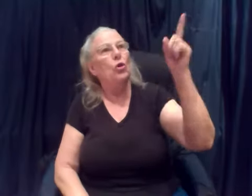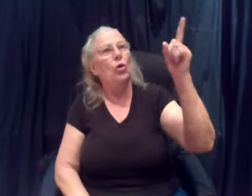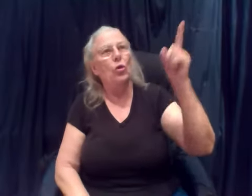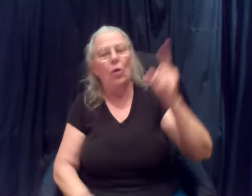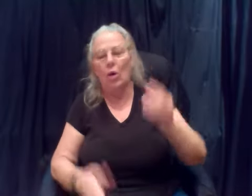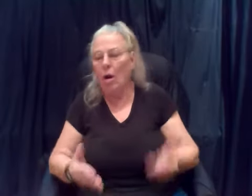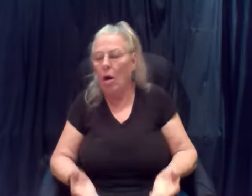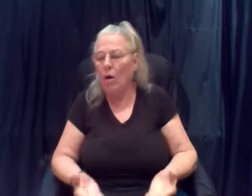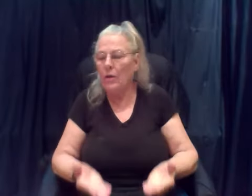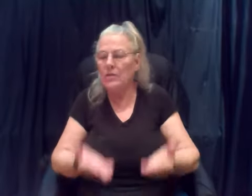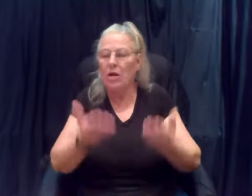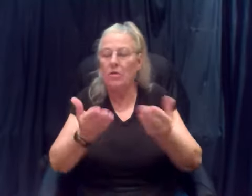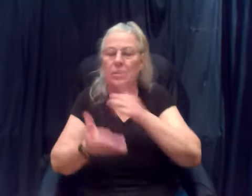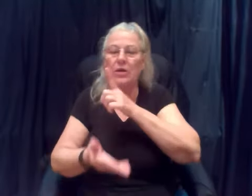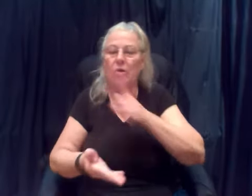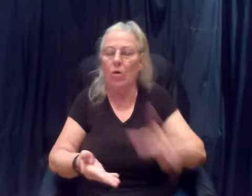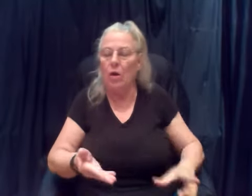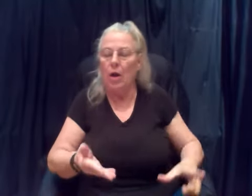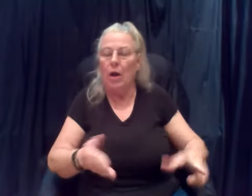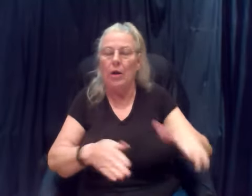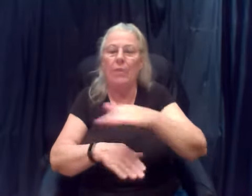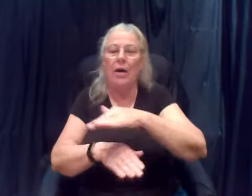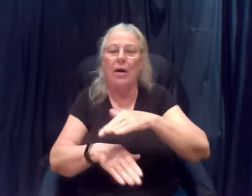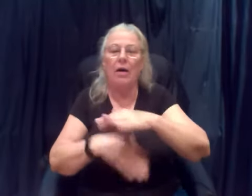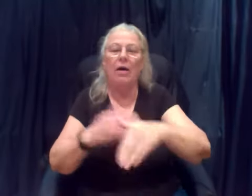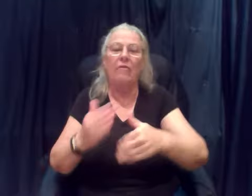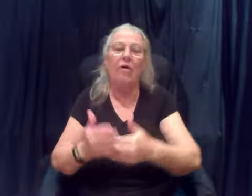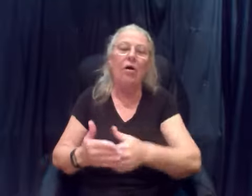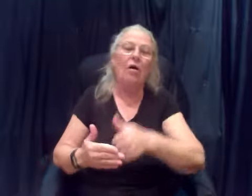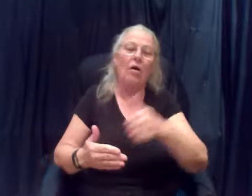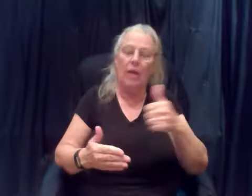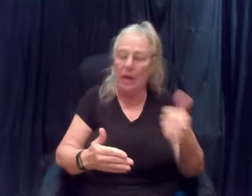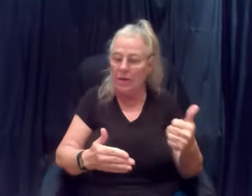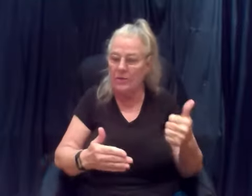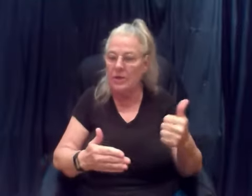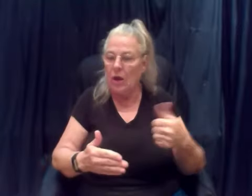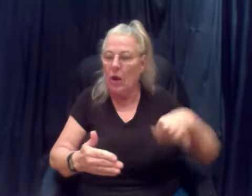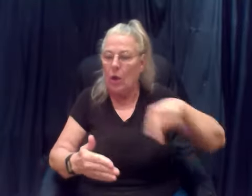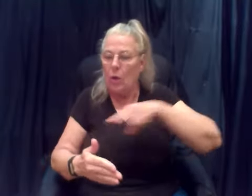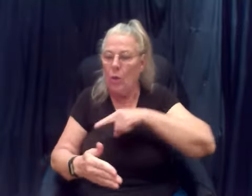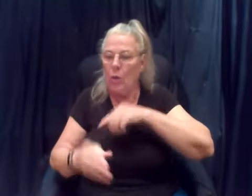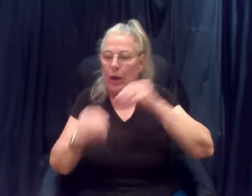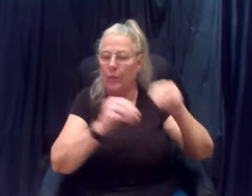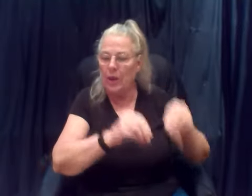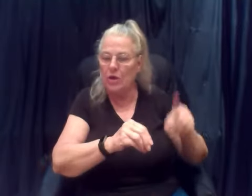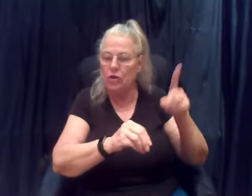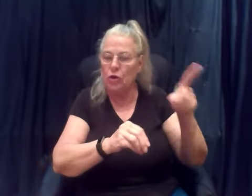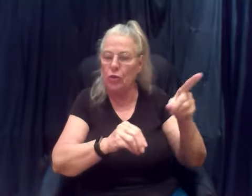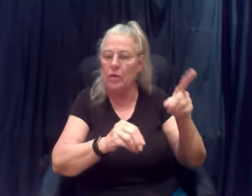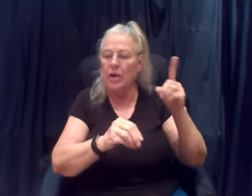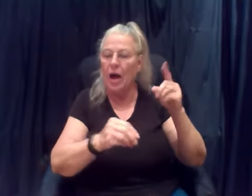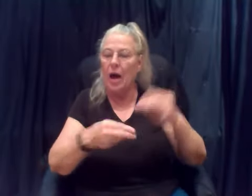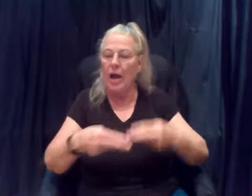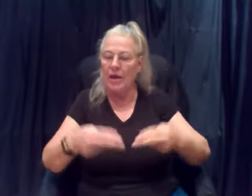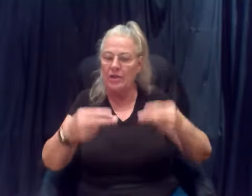You are exalted, Lord, above all else. We place you at the highest